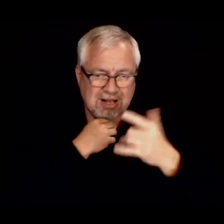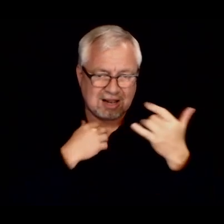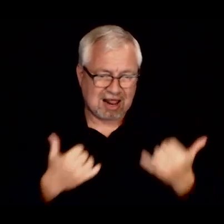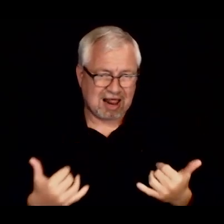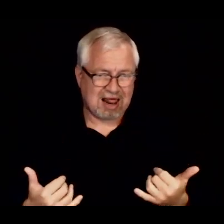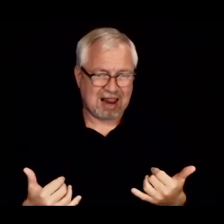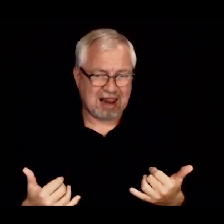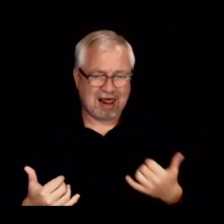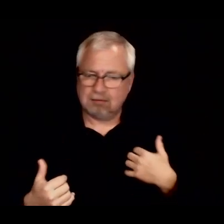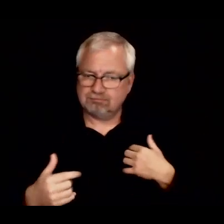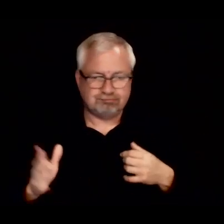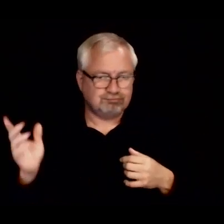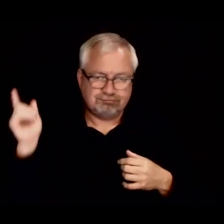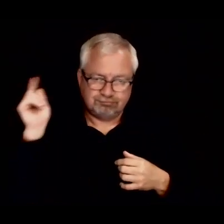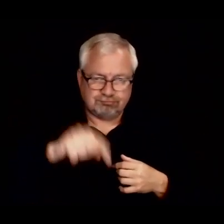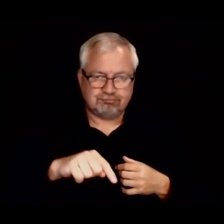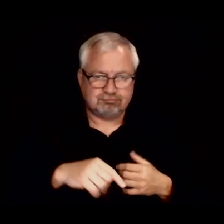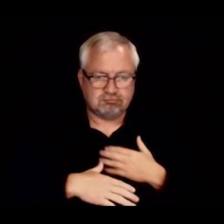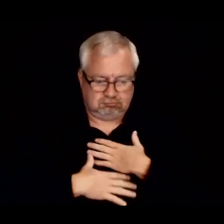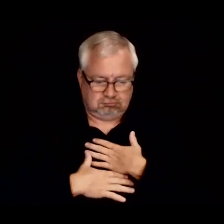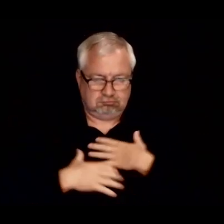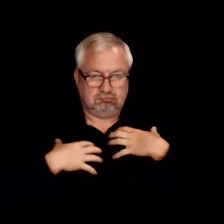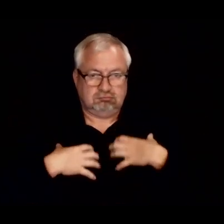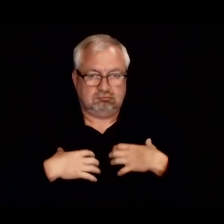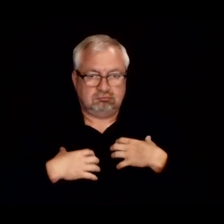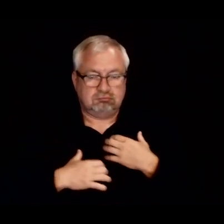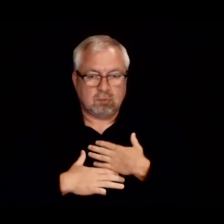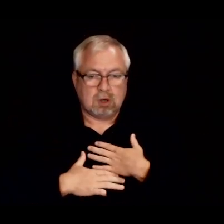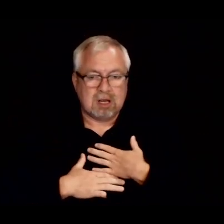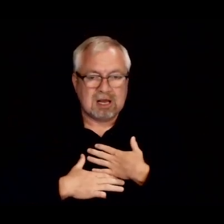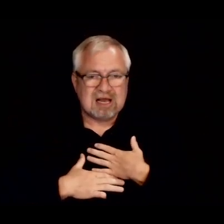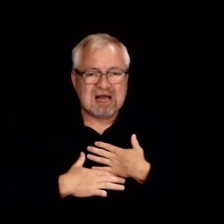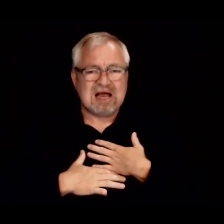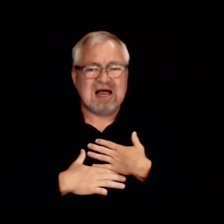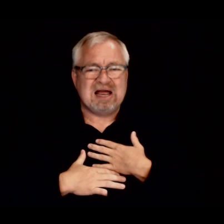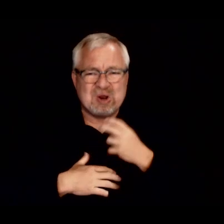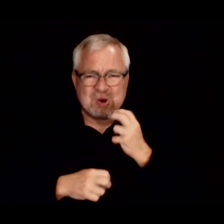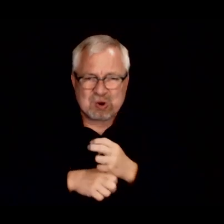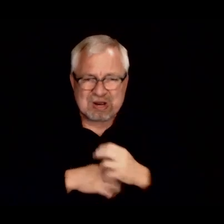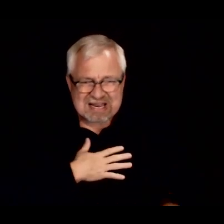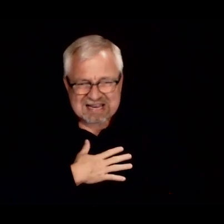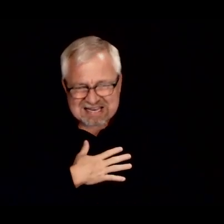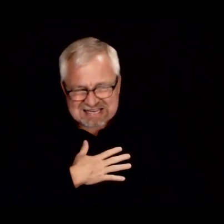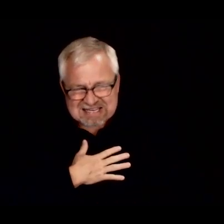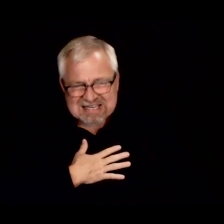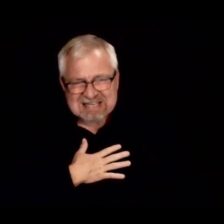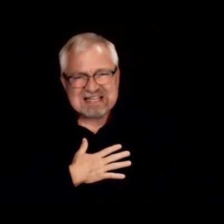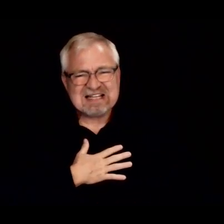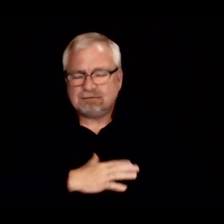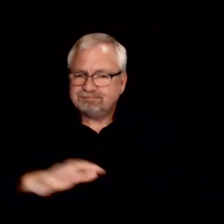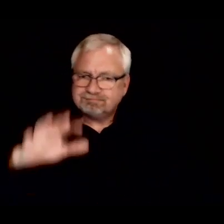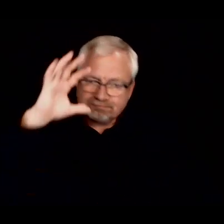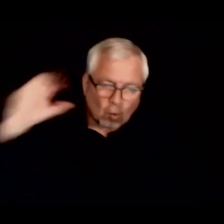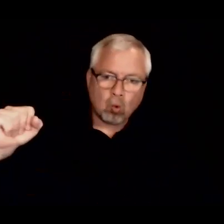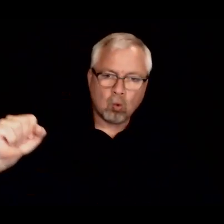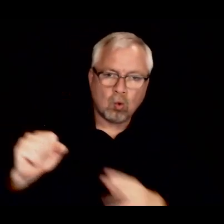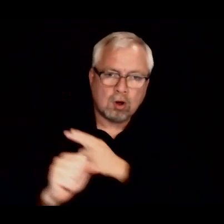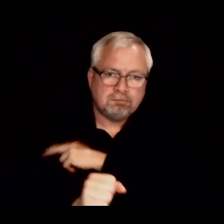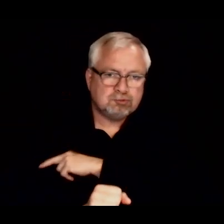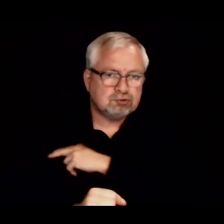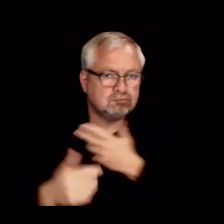at home, that's fine. But if you start to question and you have difficulty breathing or any other more